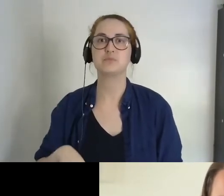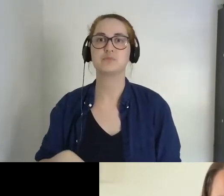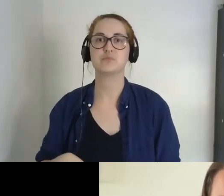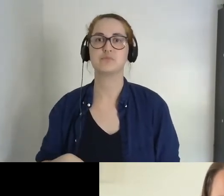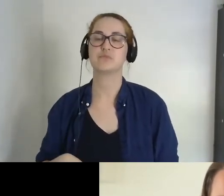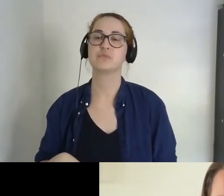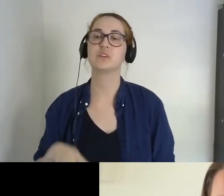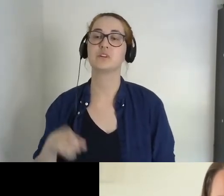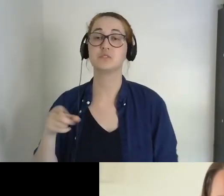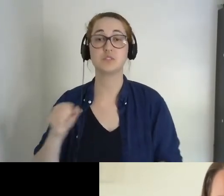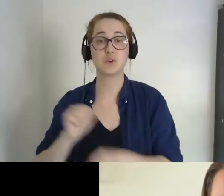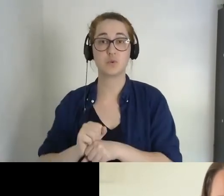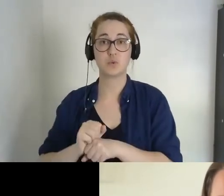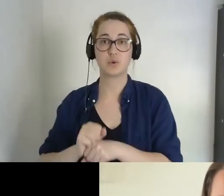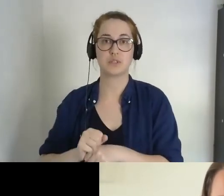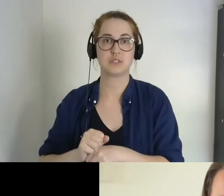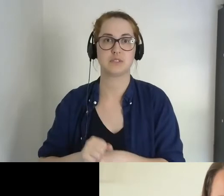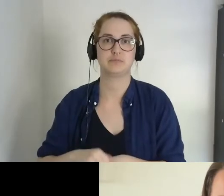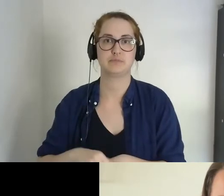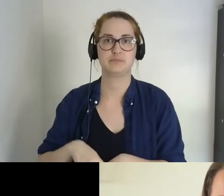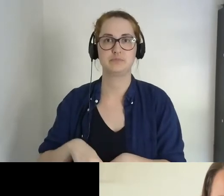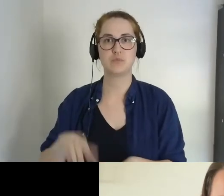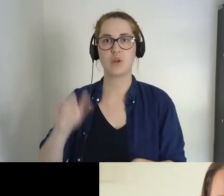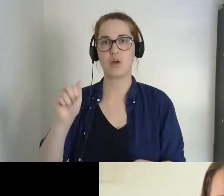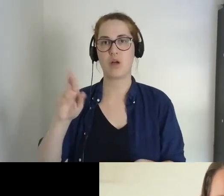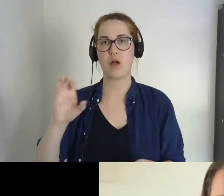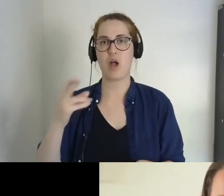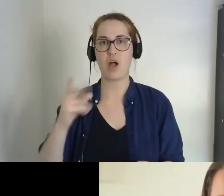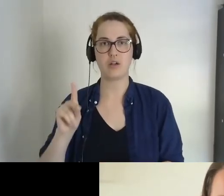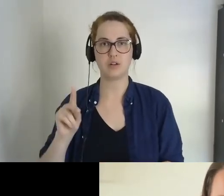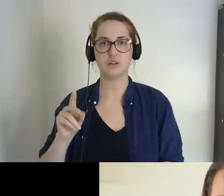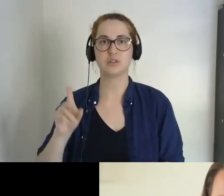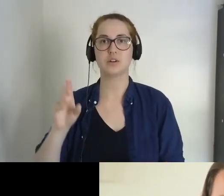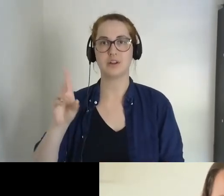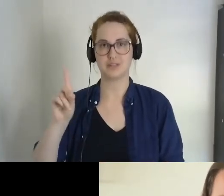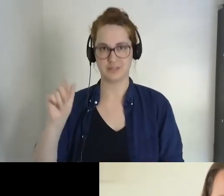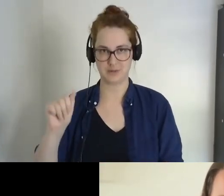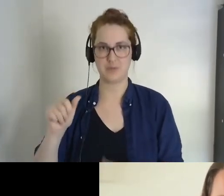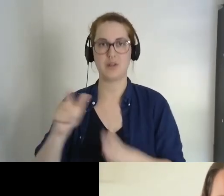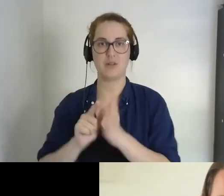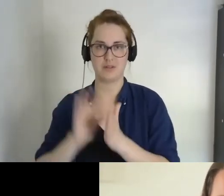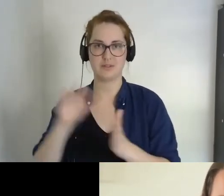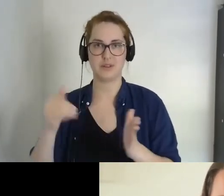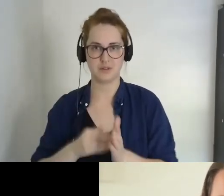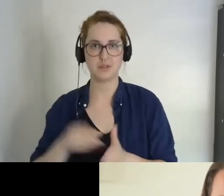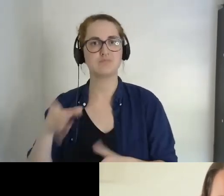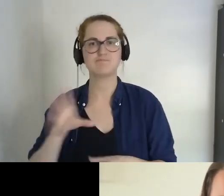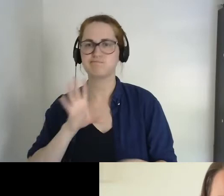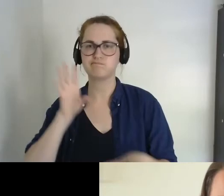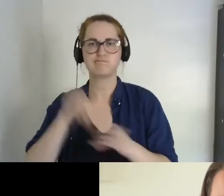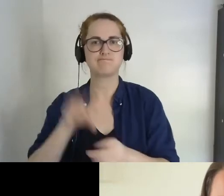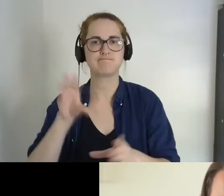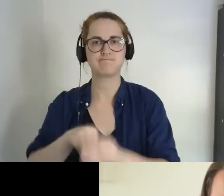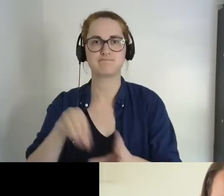Center. She's been involved in disability rights litigation at various tribunals and courts, including the